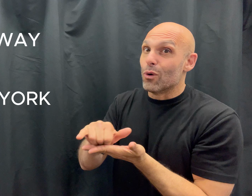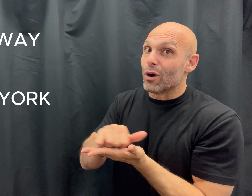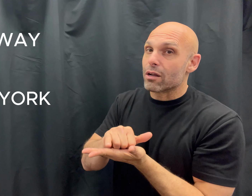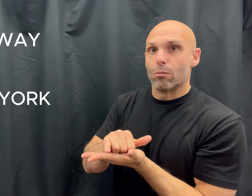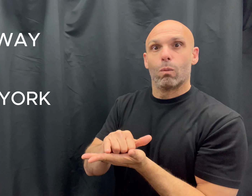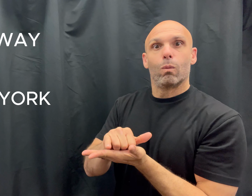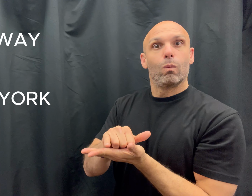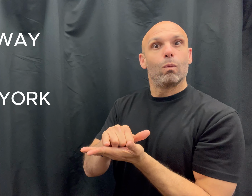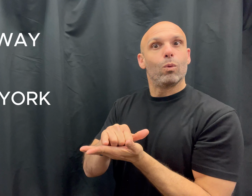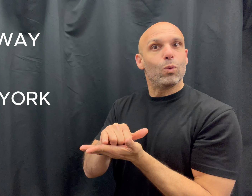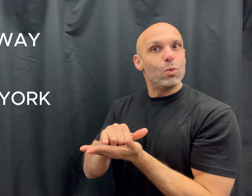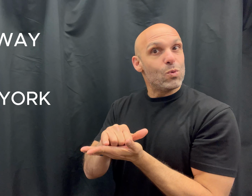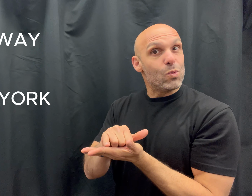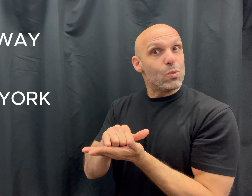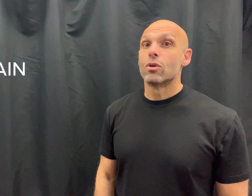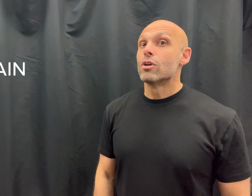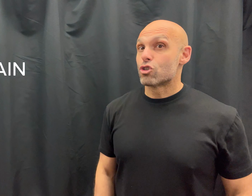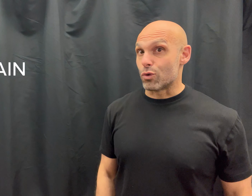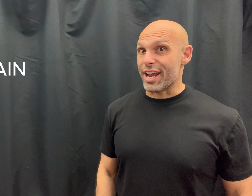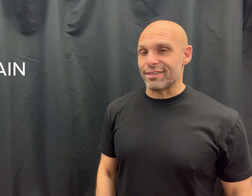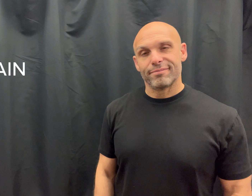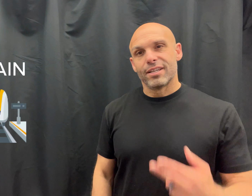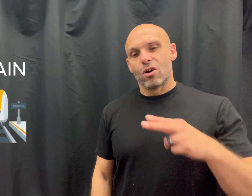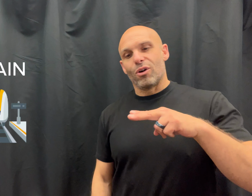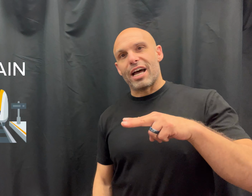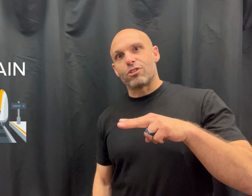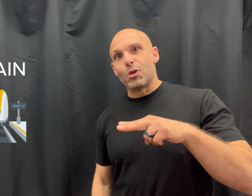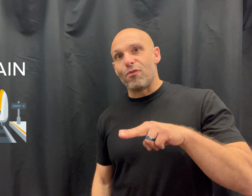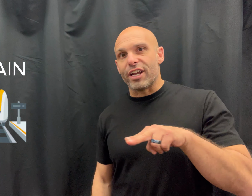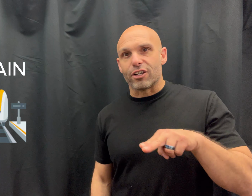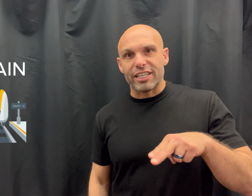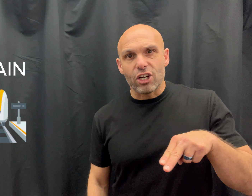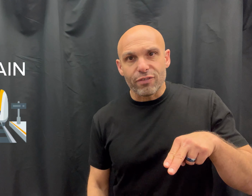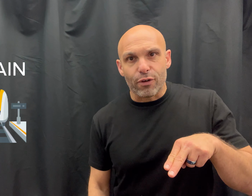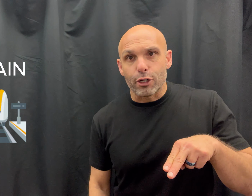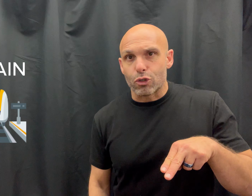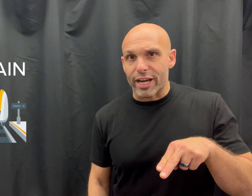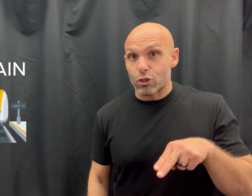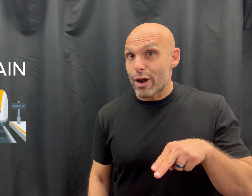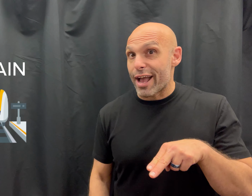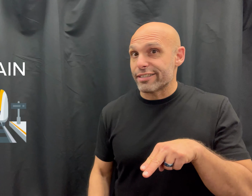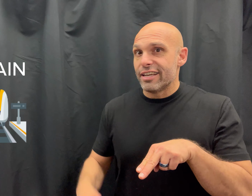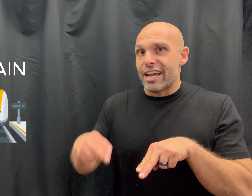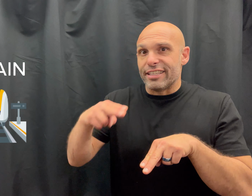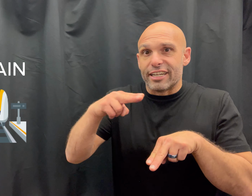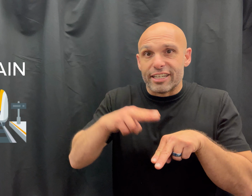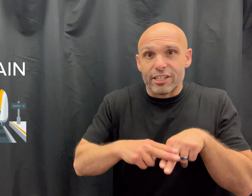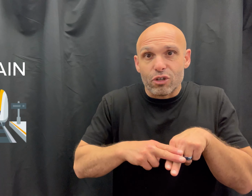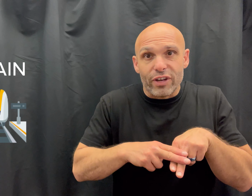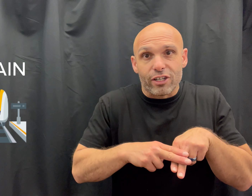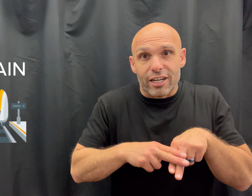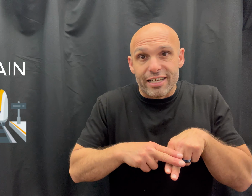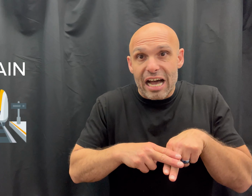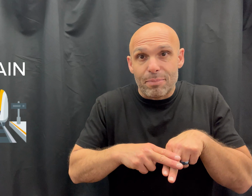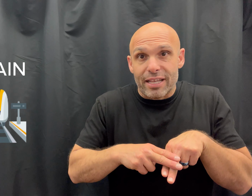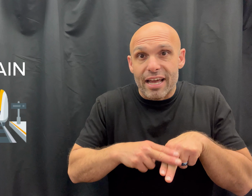York. Ooh. Train, hold out 2 fingers. These are for your train tracks. And then another 2 fingers on top of that, and